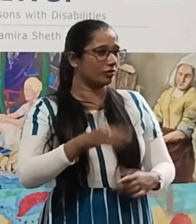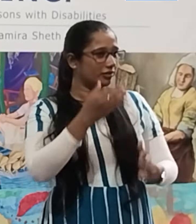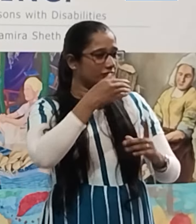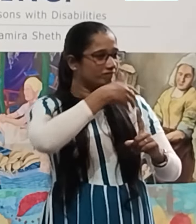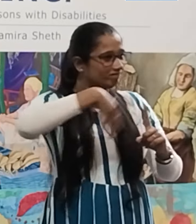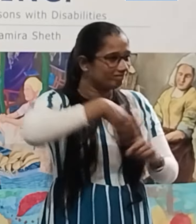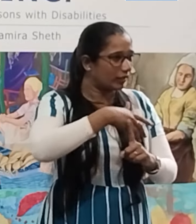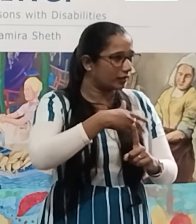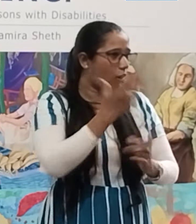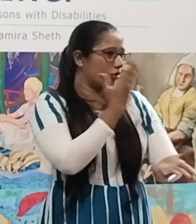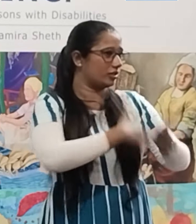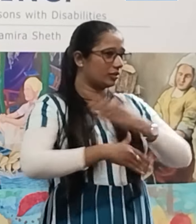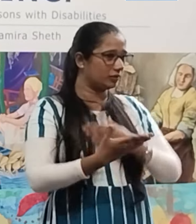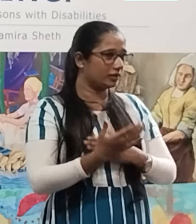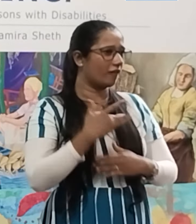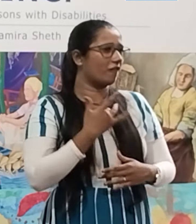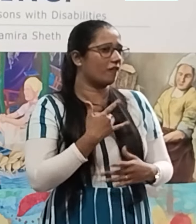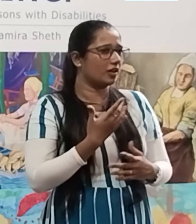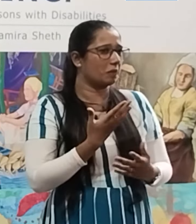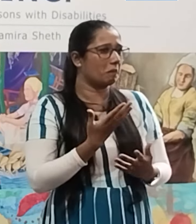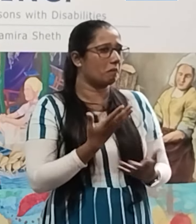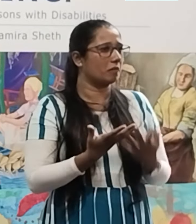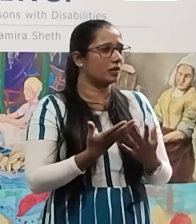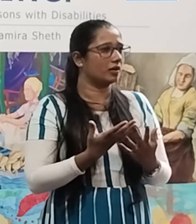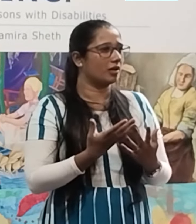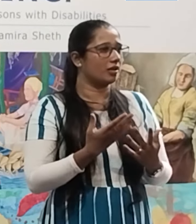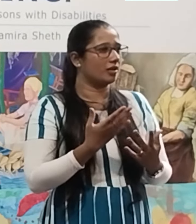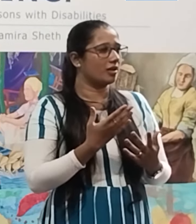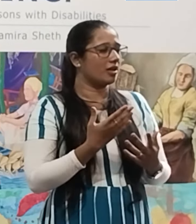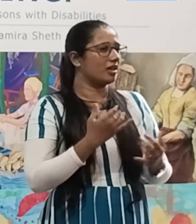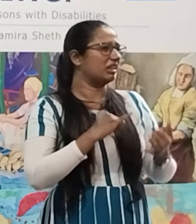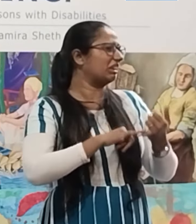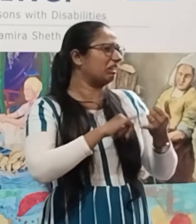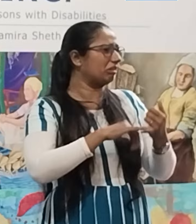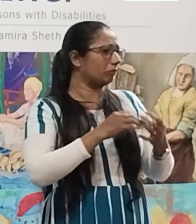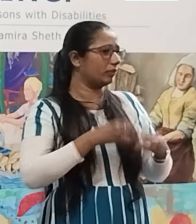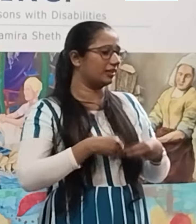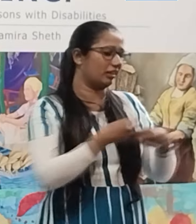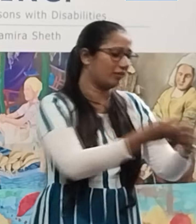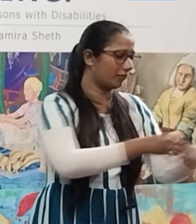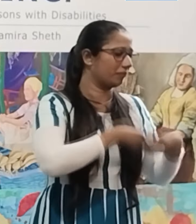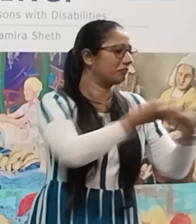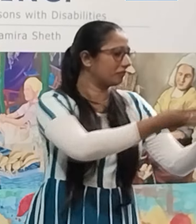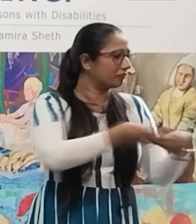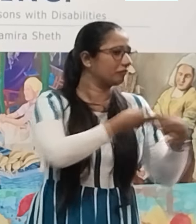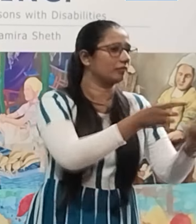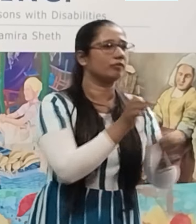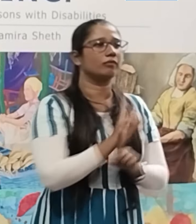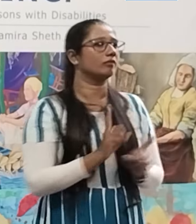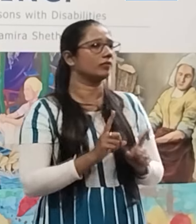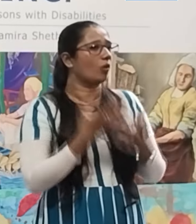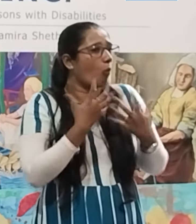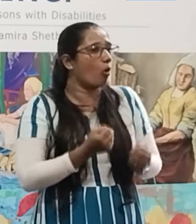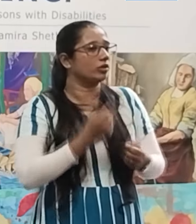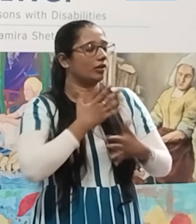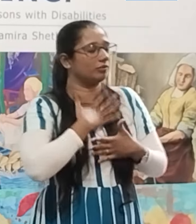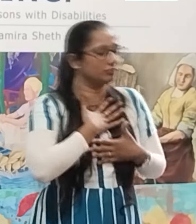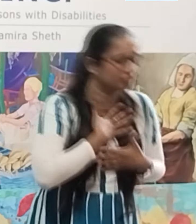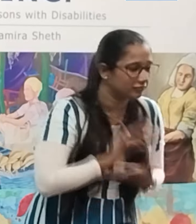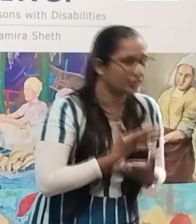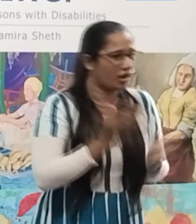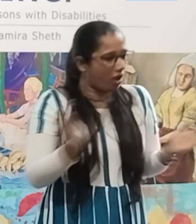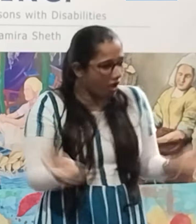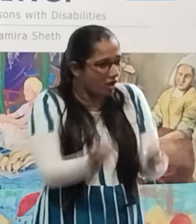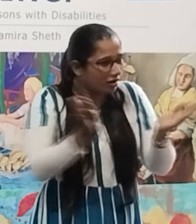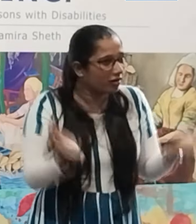upon, we feel sometimes that a sympathy. They don't need sympathy. They want the empathy. They want the